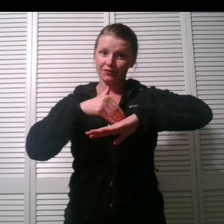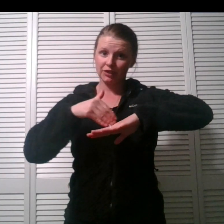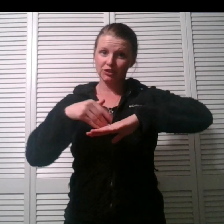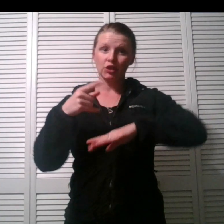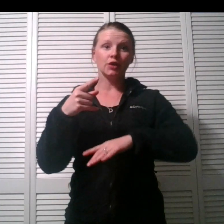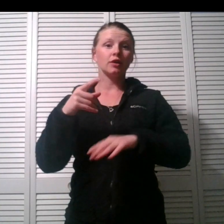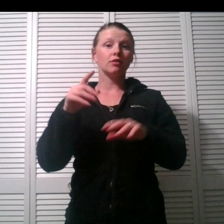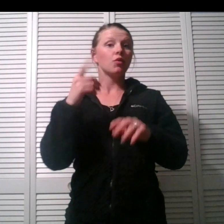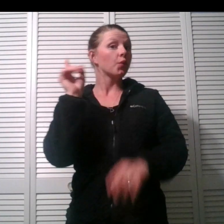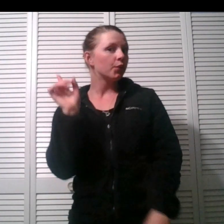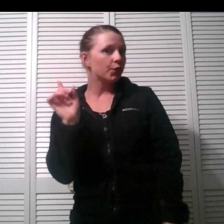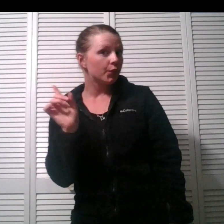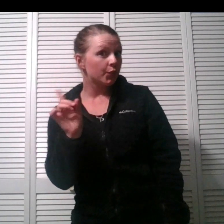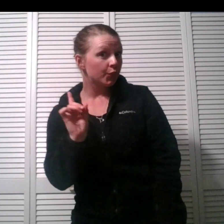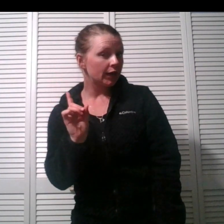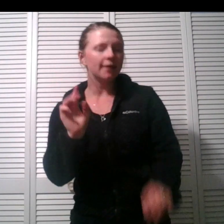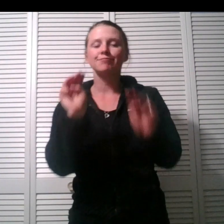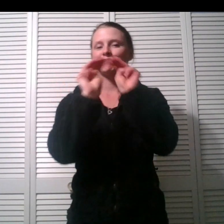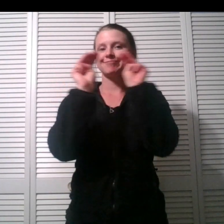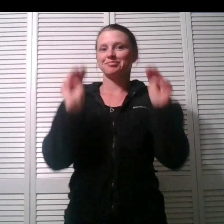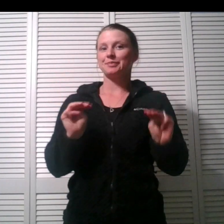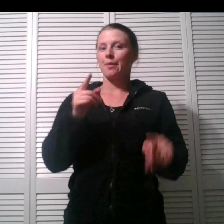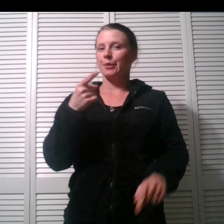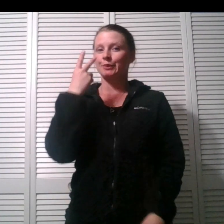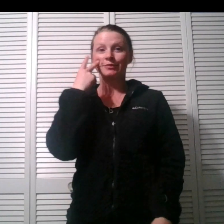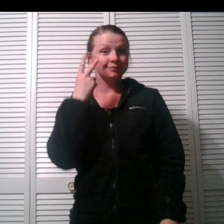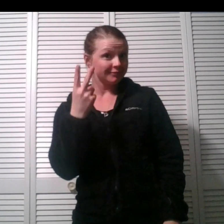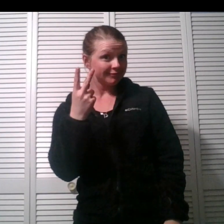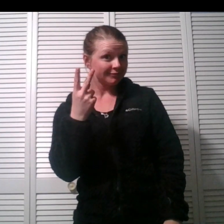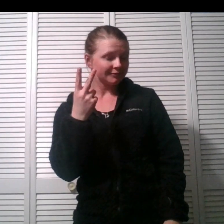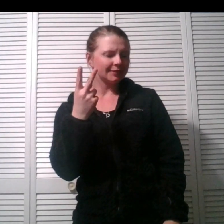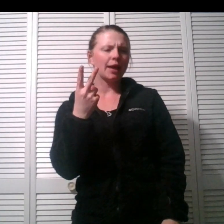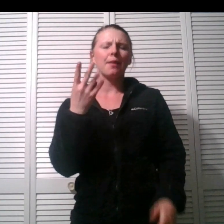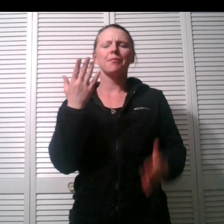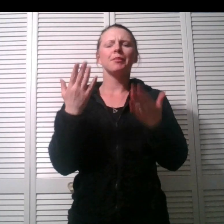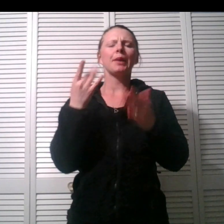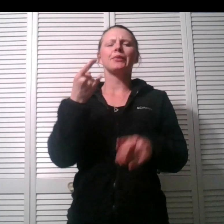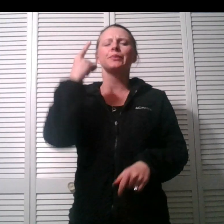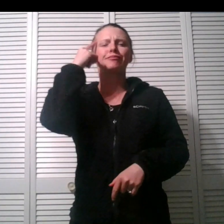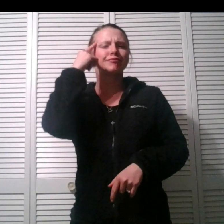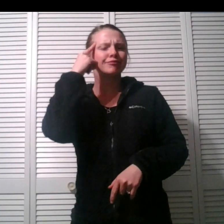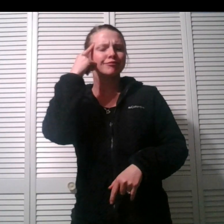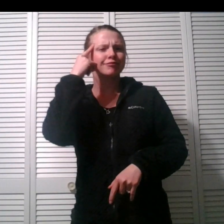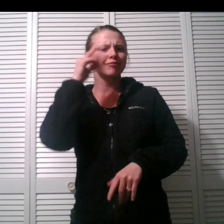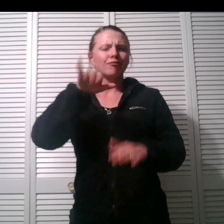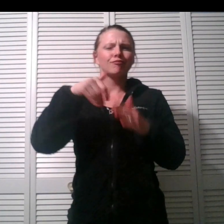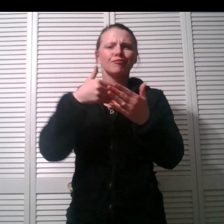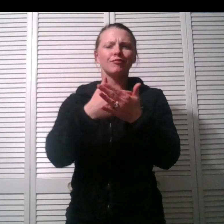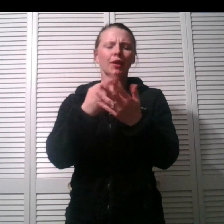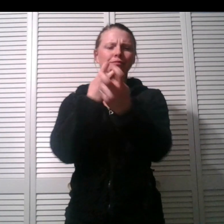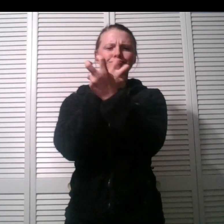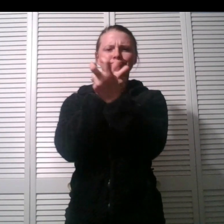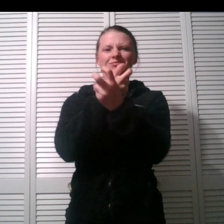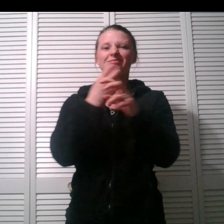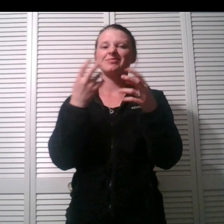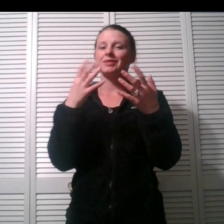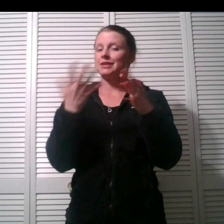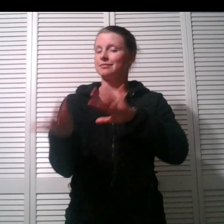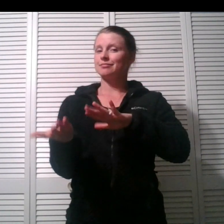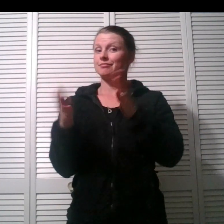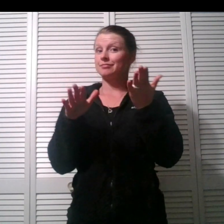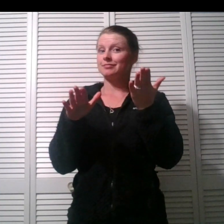that all bones are dead. Although bones in museums are dry, hard,